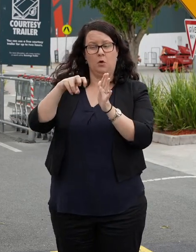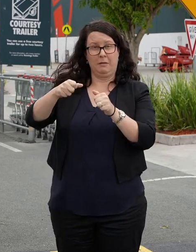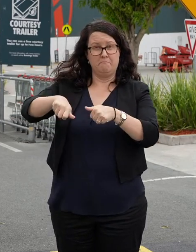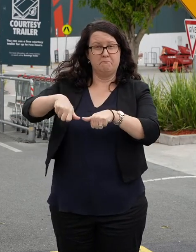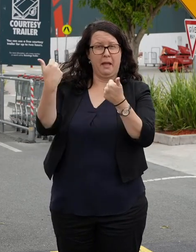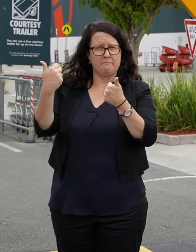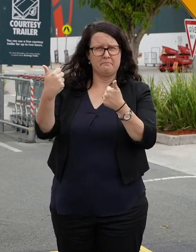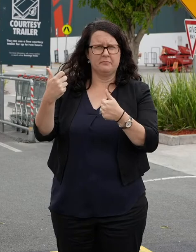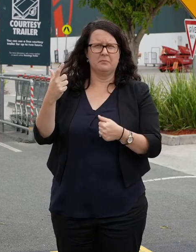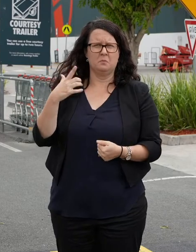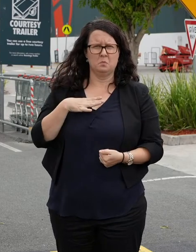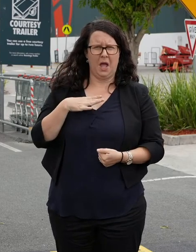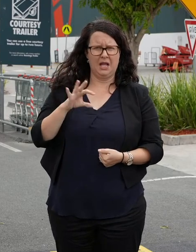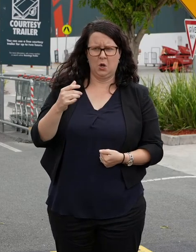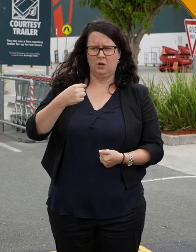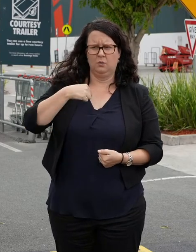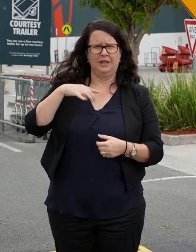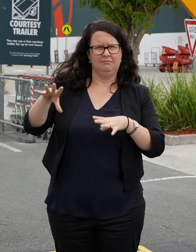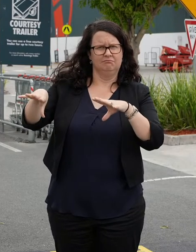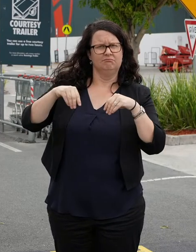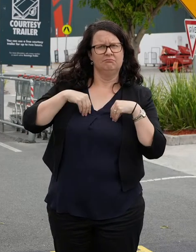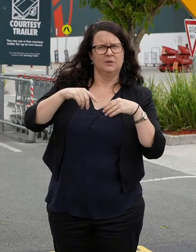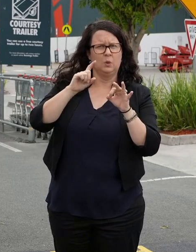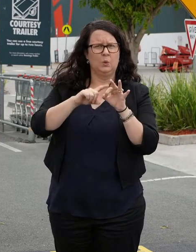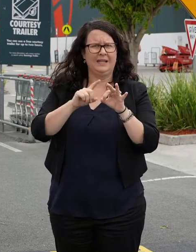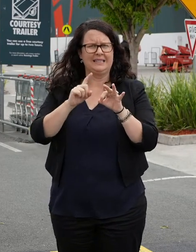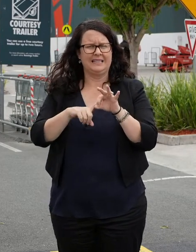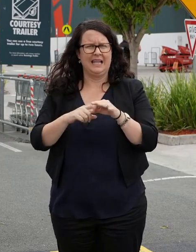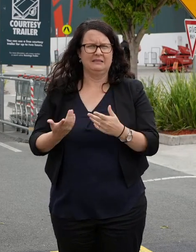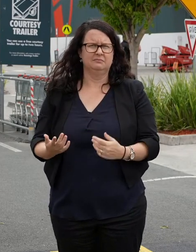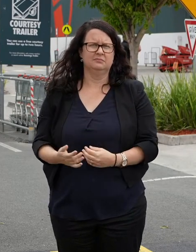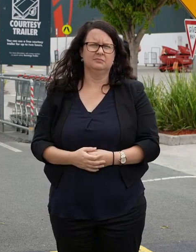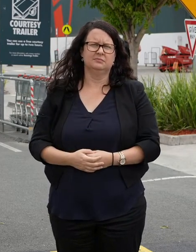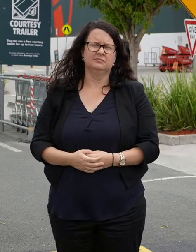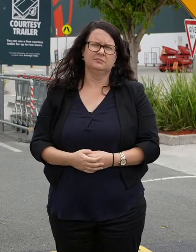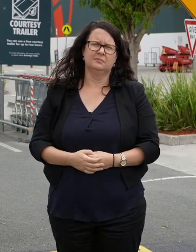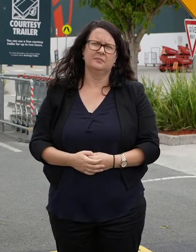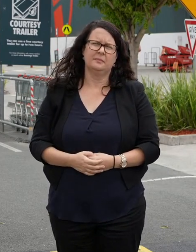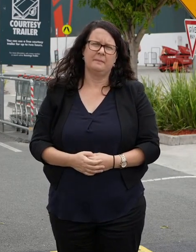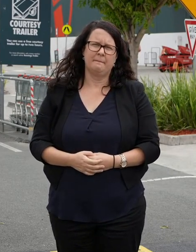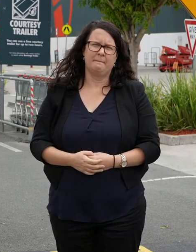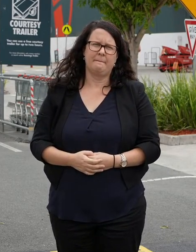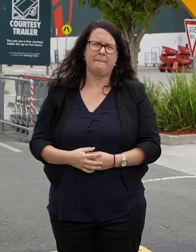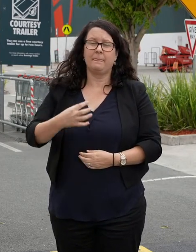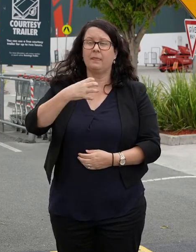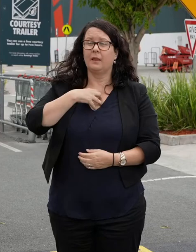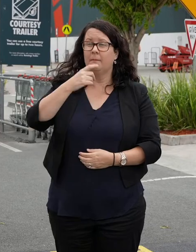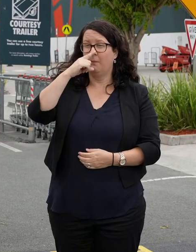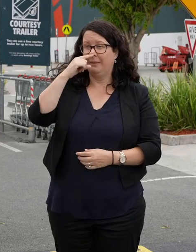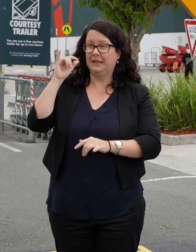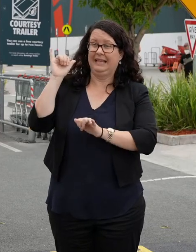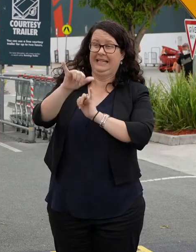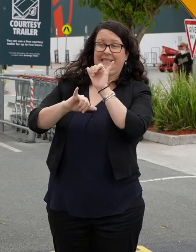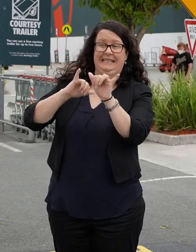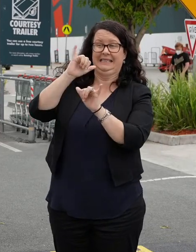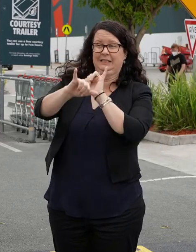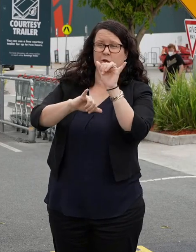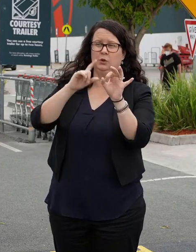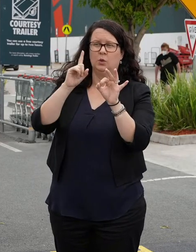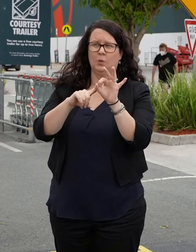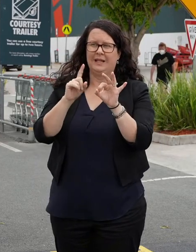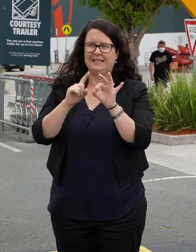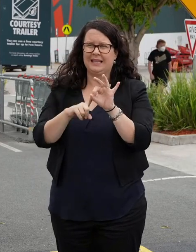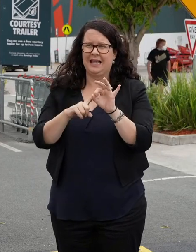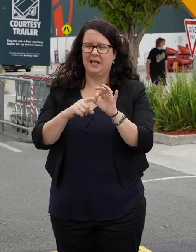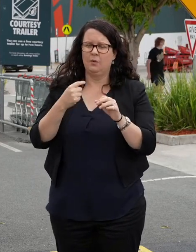hasn't the government expanded that and let Queenslanders come over here to stay? Because the more people we let come in, while we still don't